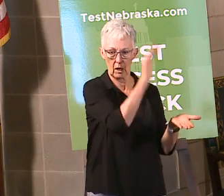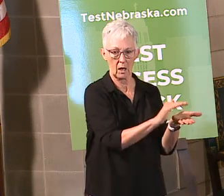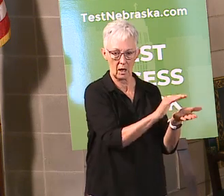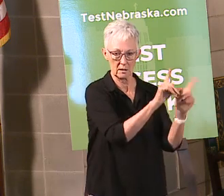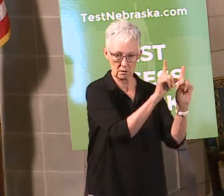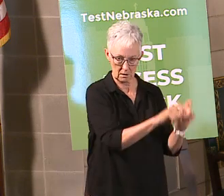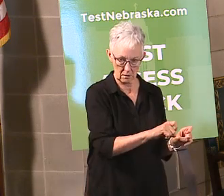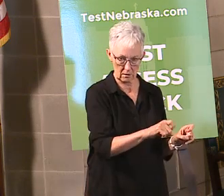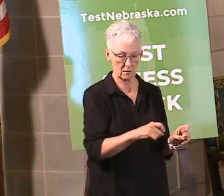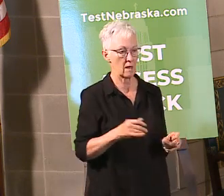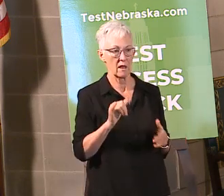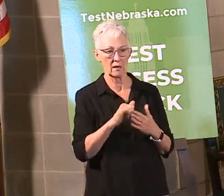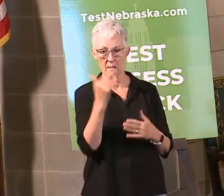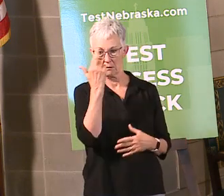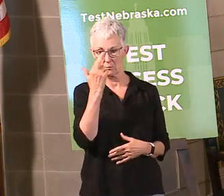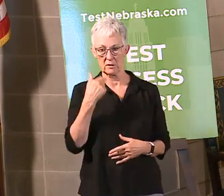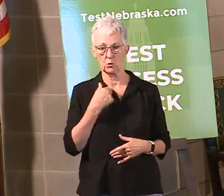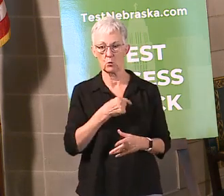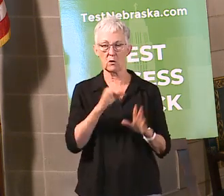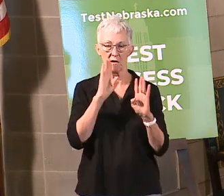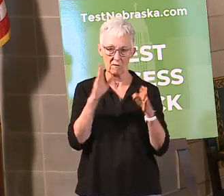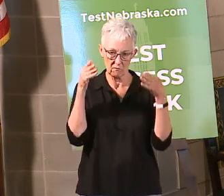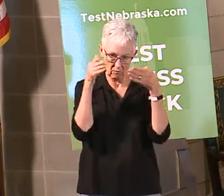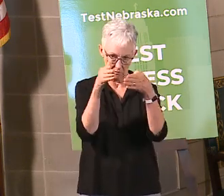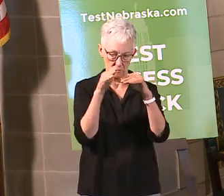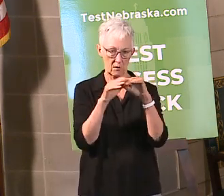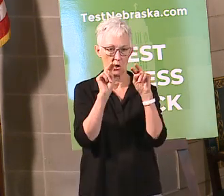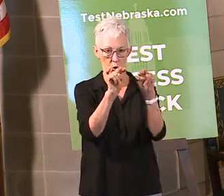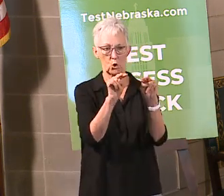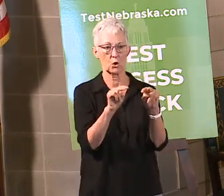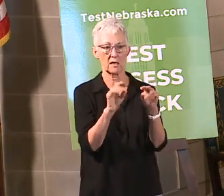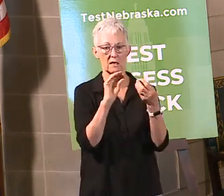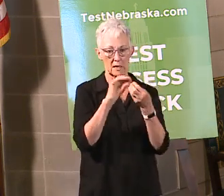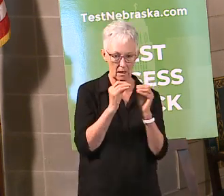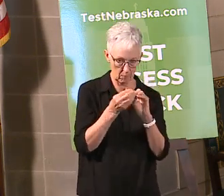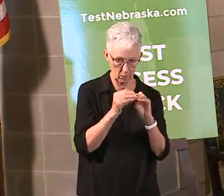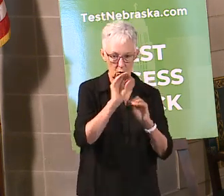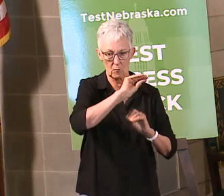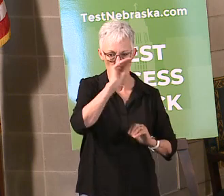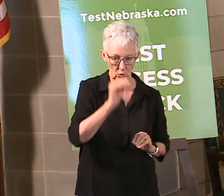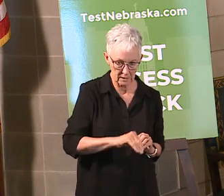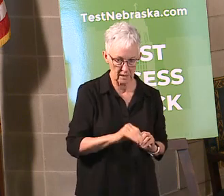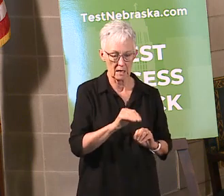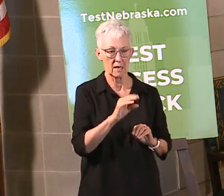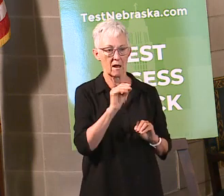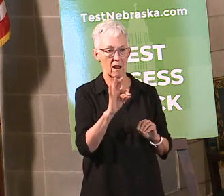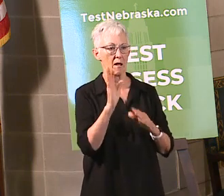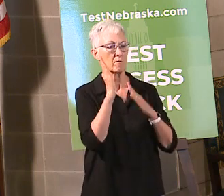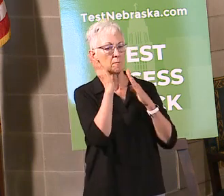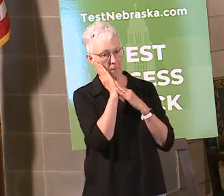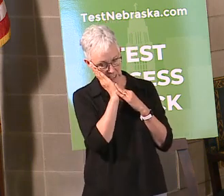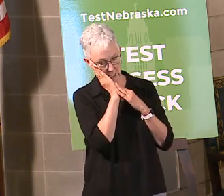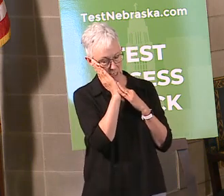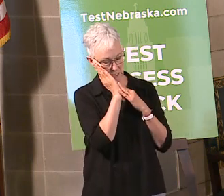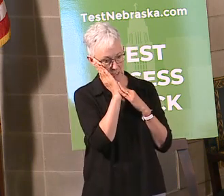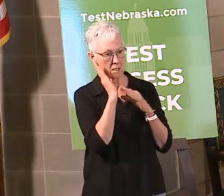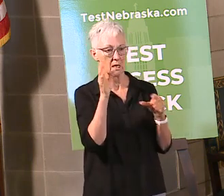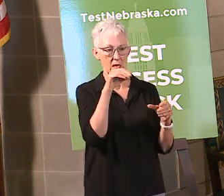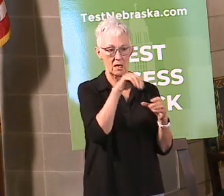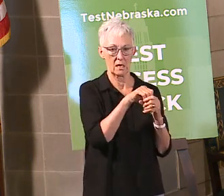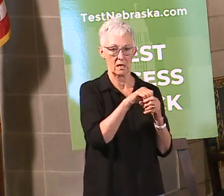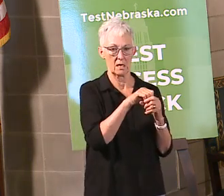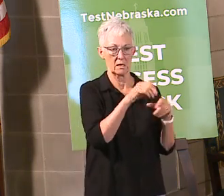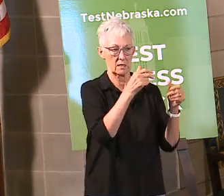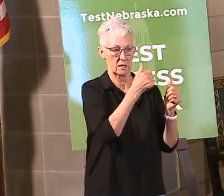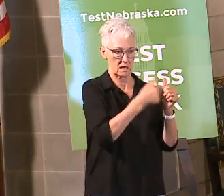focused on the hospital data with regard to where we're going. We look at the percent testing positive on cases as kind of an early